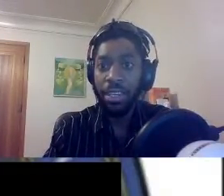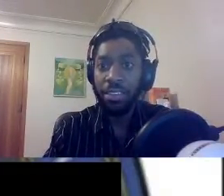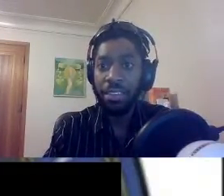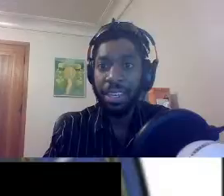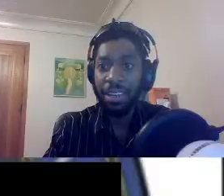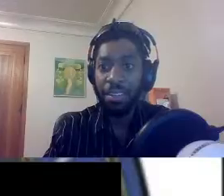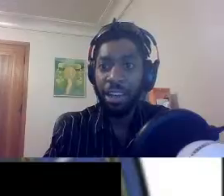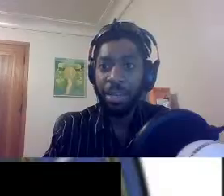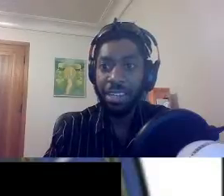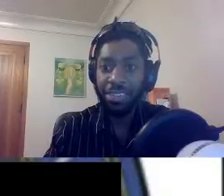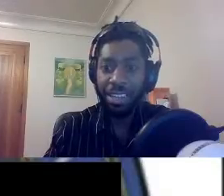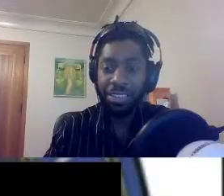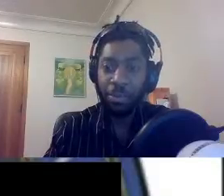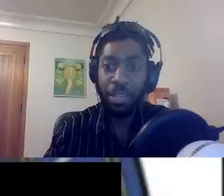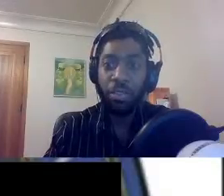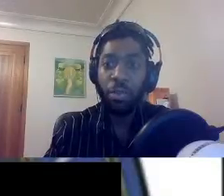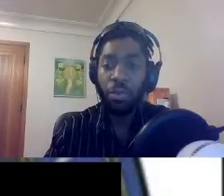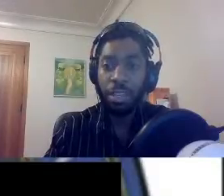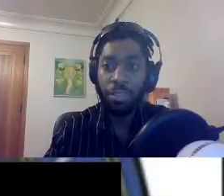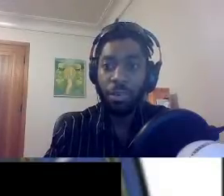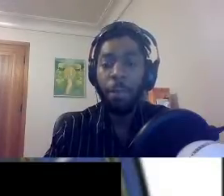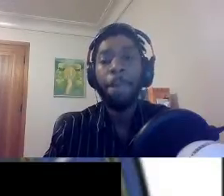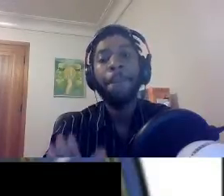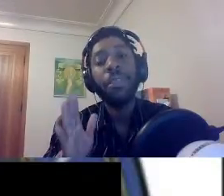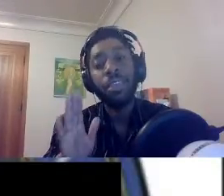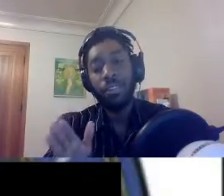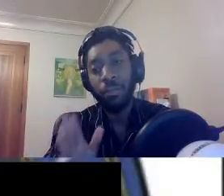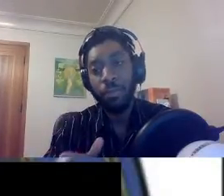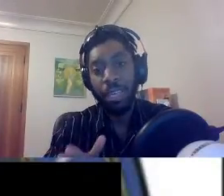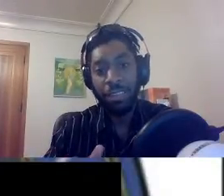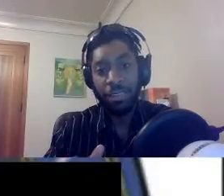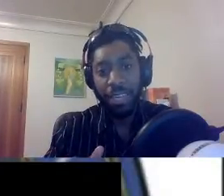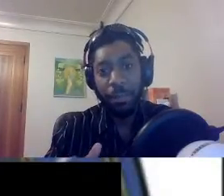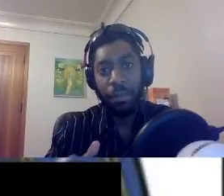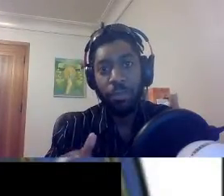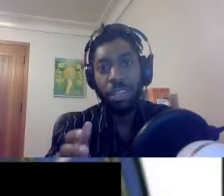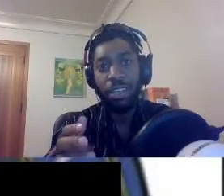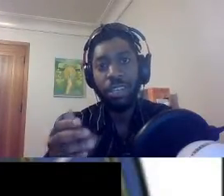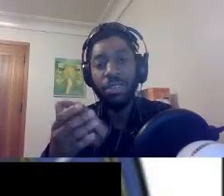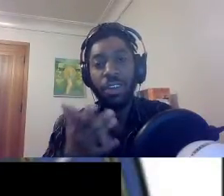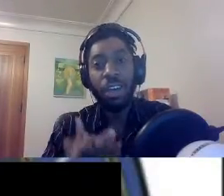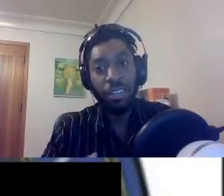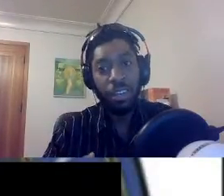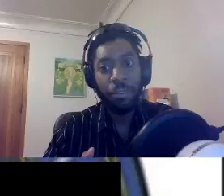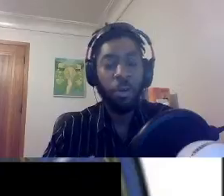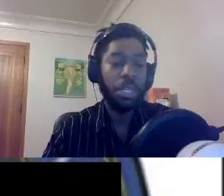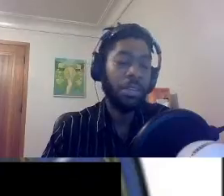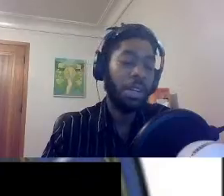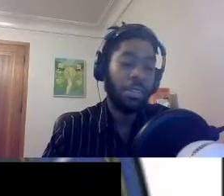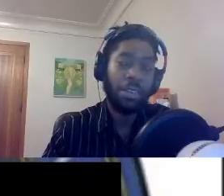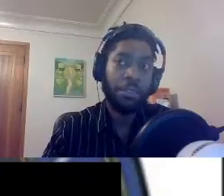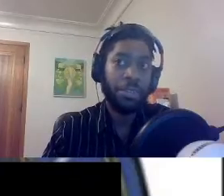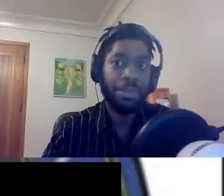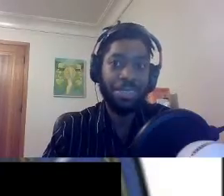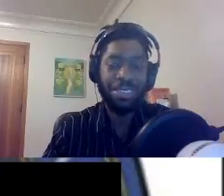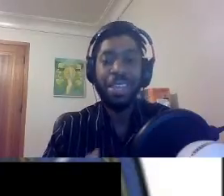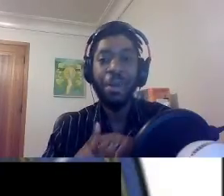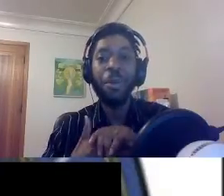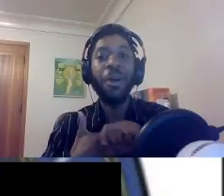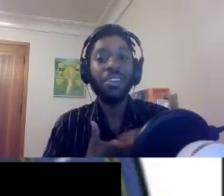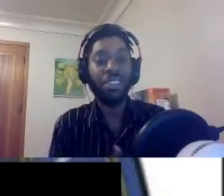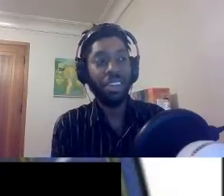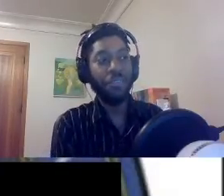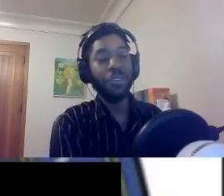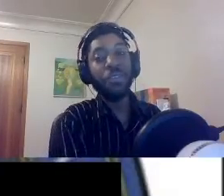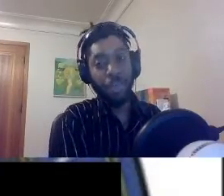You're late, and Almanac, you're late too, but it's cool. Here's what basically happened. We talked to the governor. Well, we didn't talk to the governor.